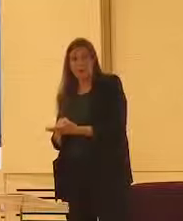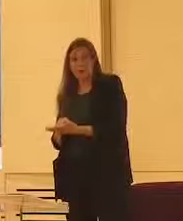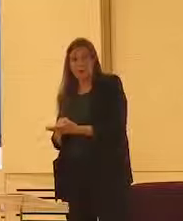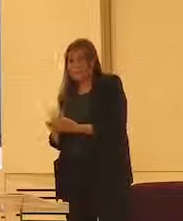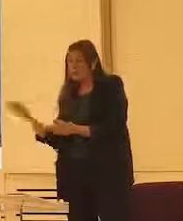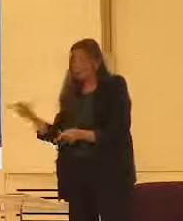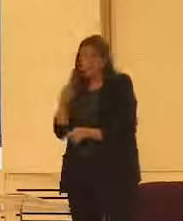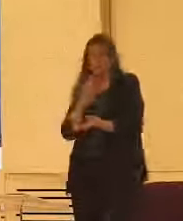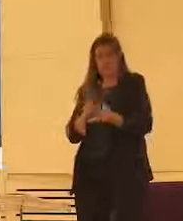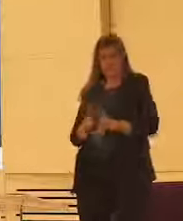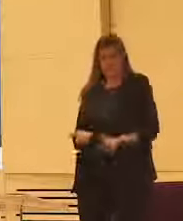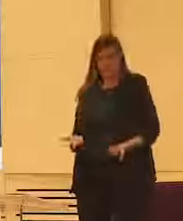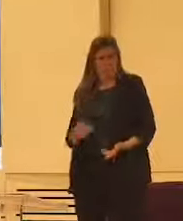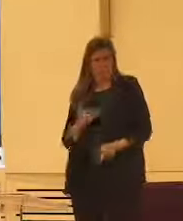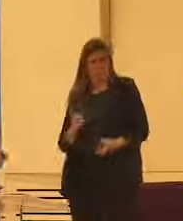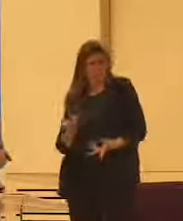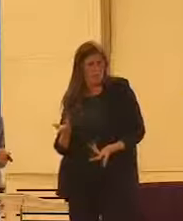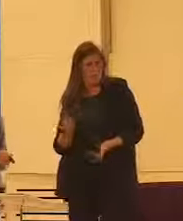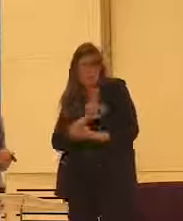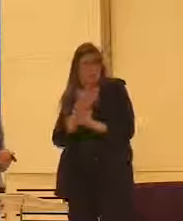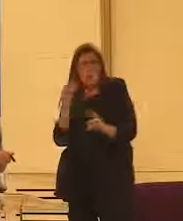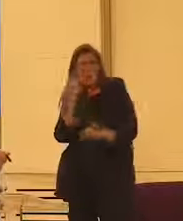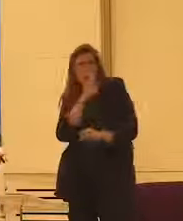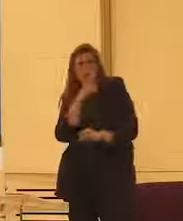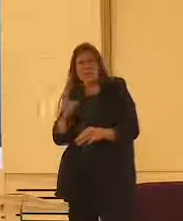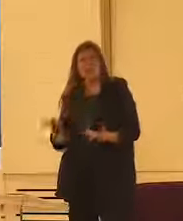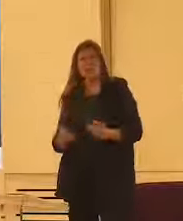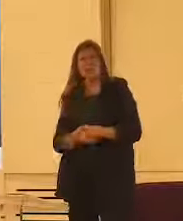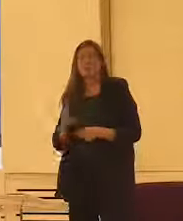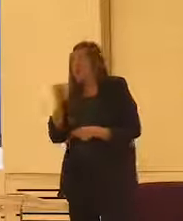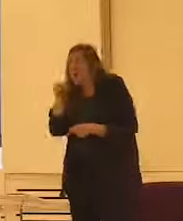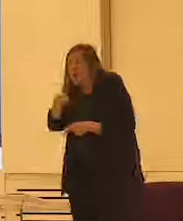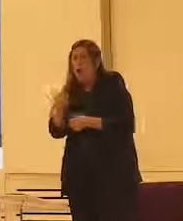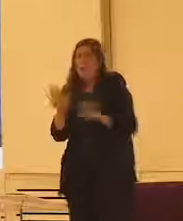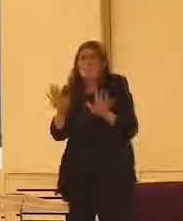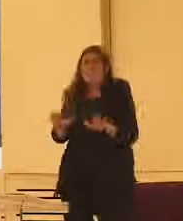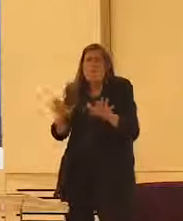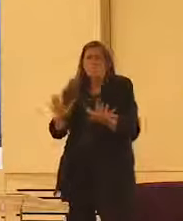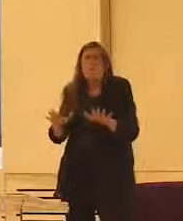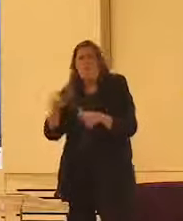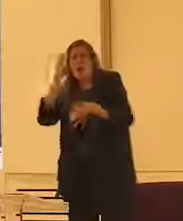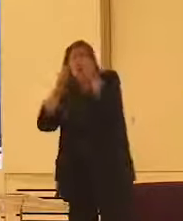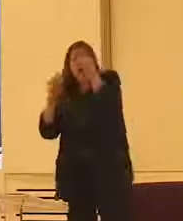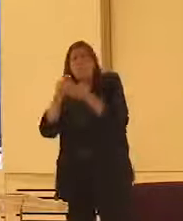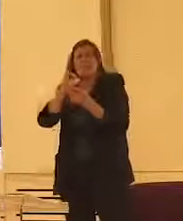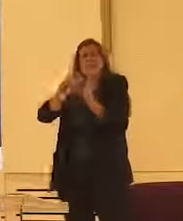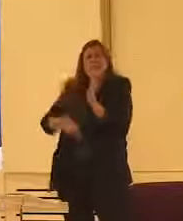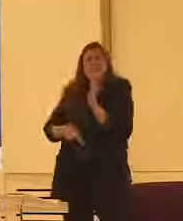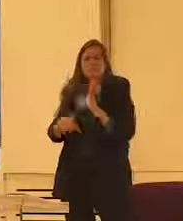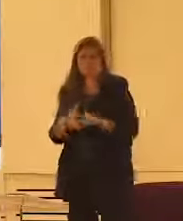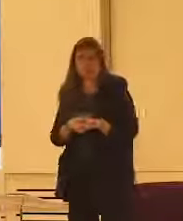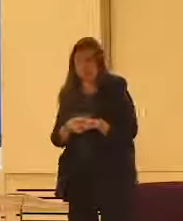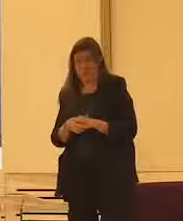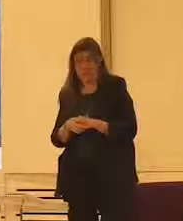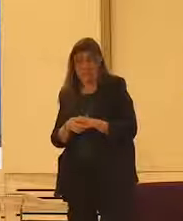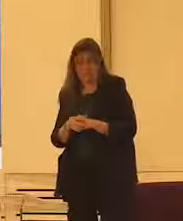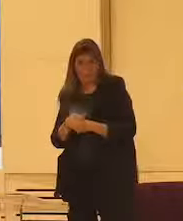for that. I had one patient who was diagnosed with a moderate learning disability, who clearly didn't, he was just a normal deaf